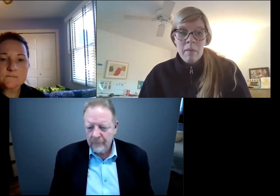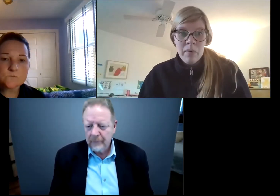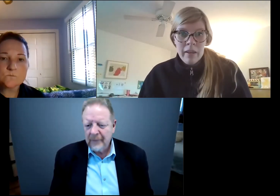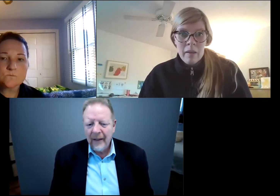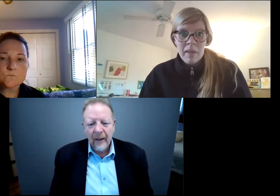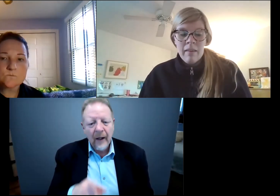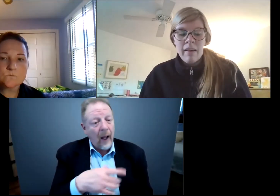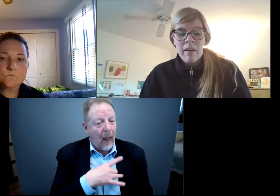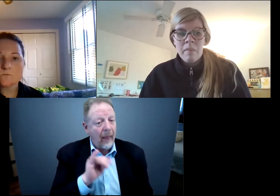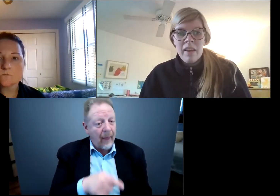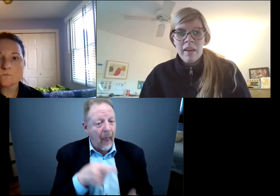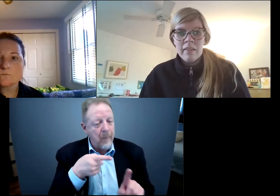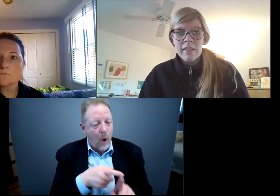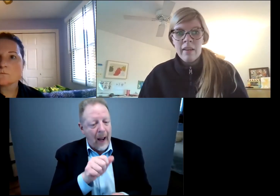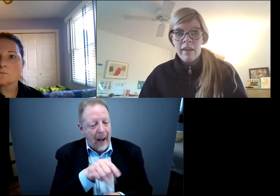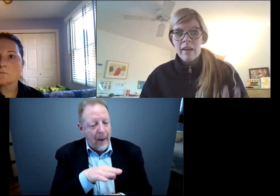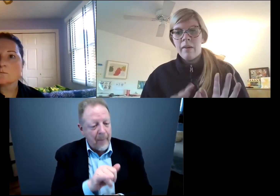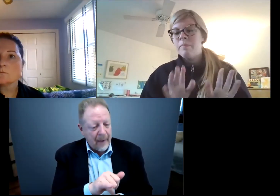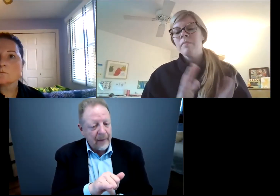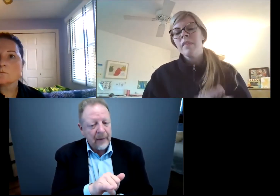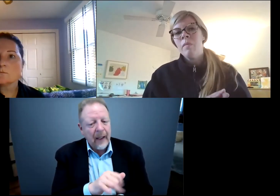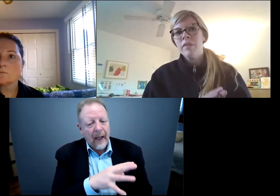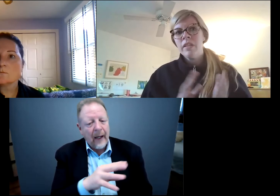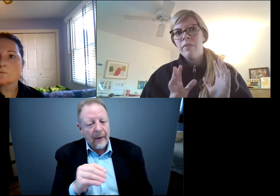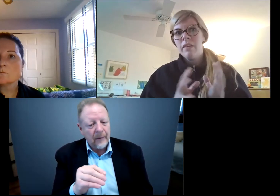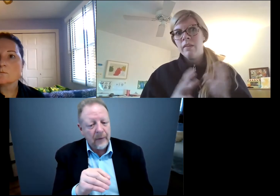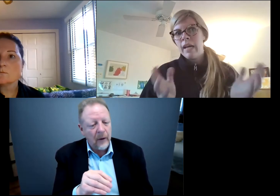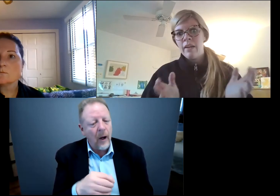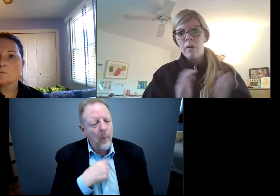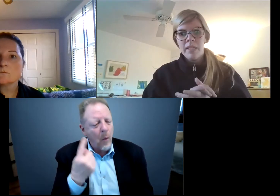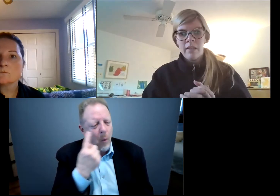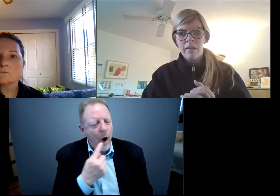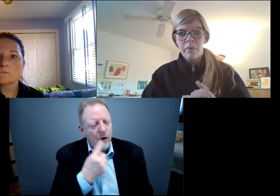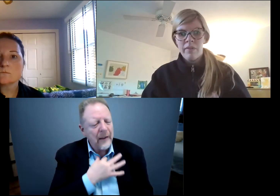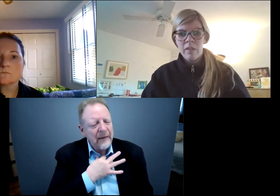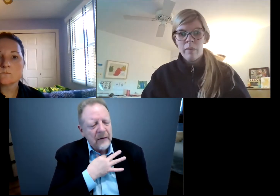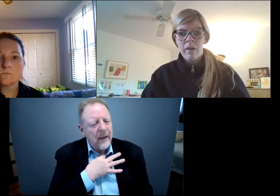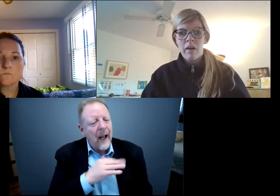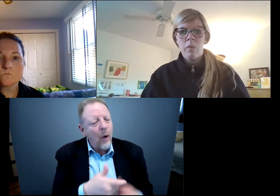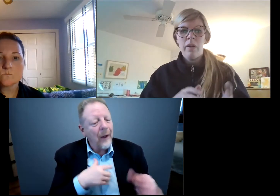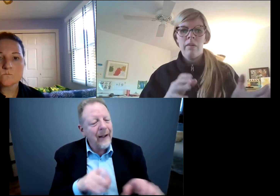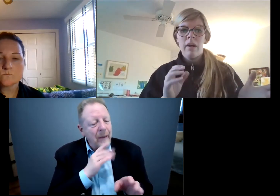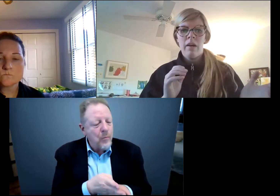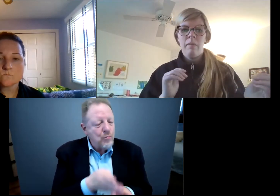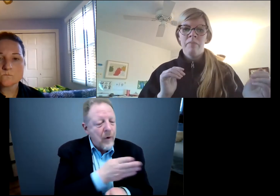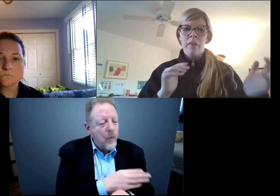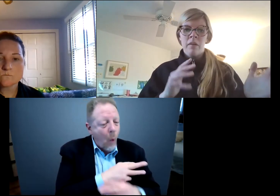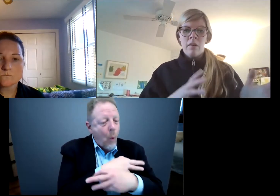I like that point, Amy. And I'm wondering if it kind of how we did the previous webinar